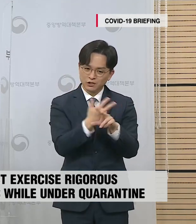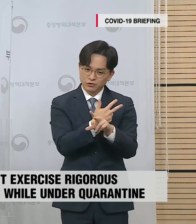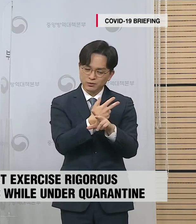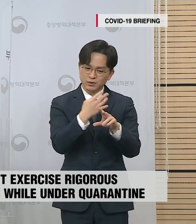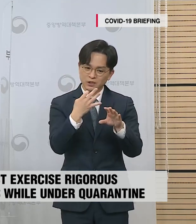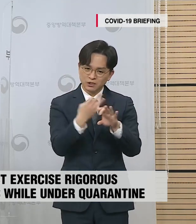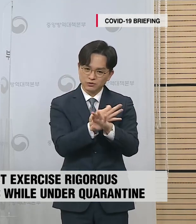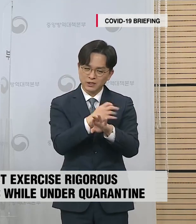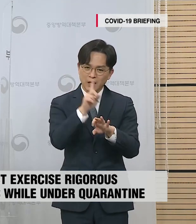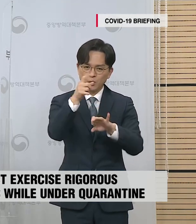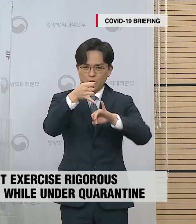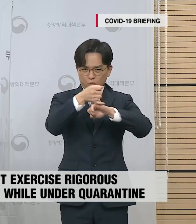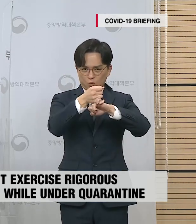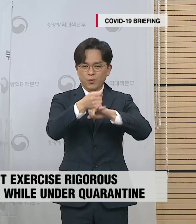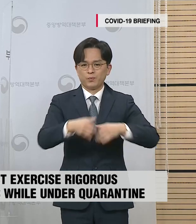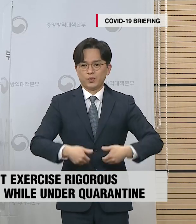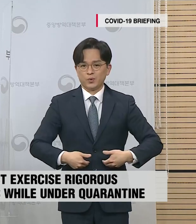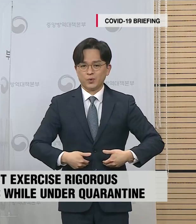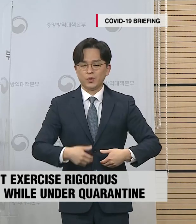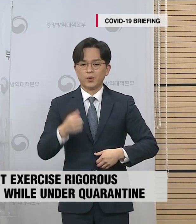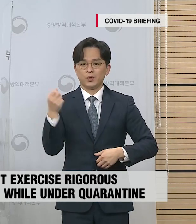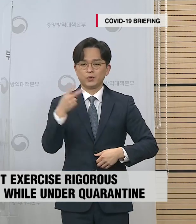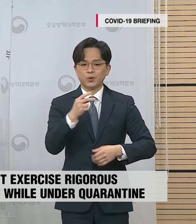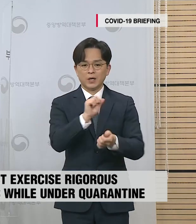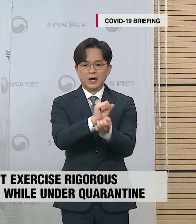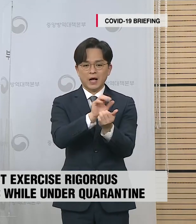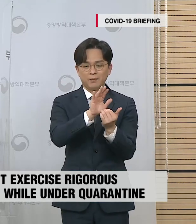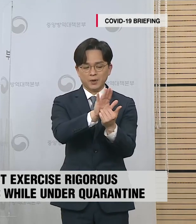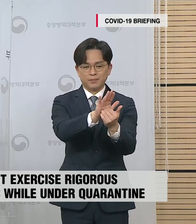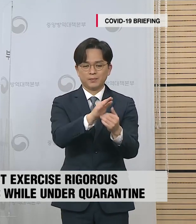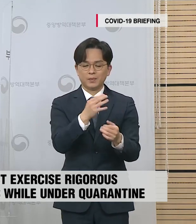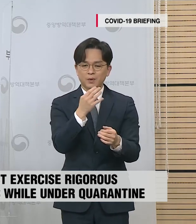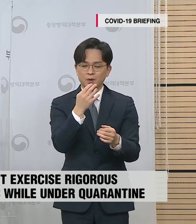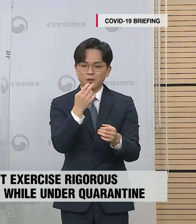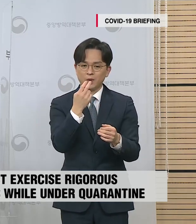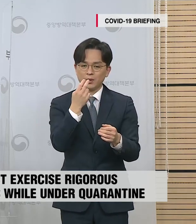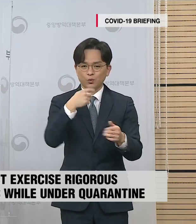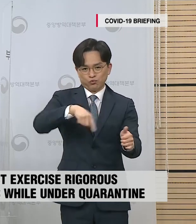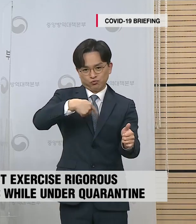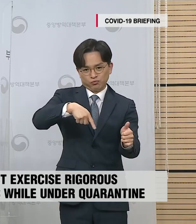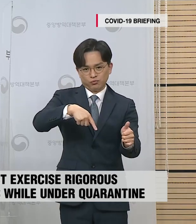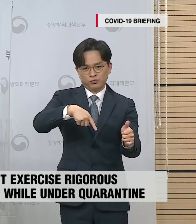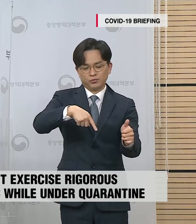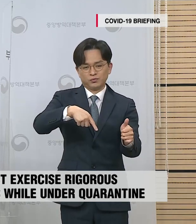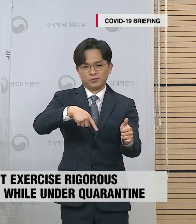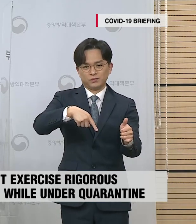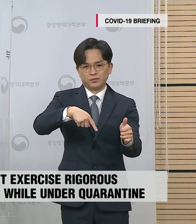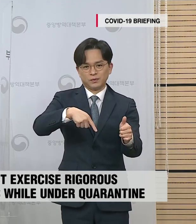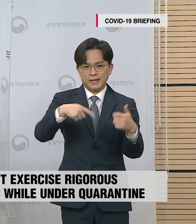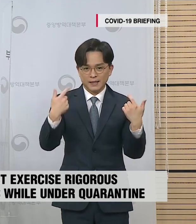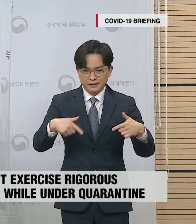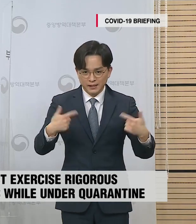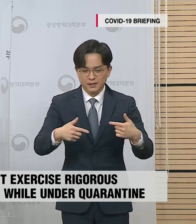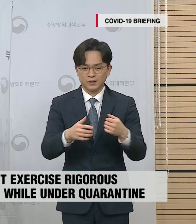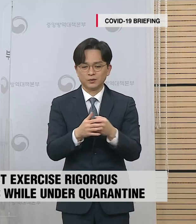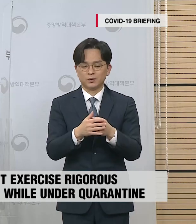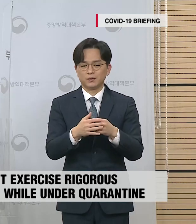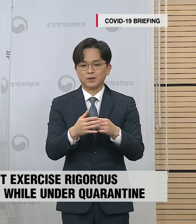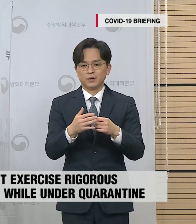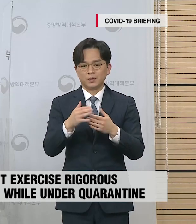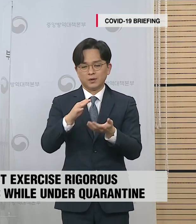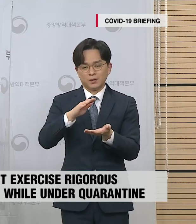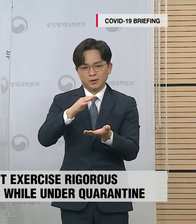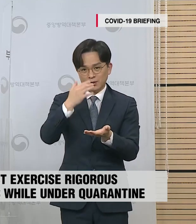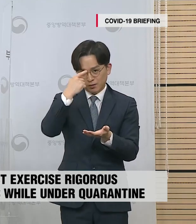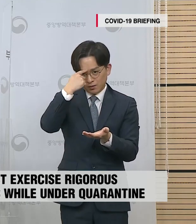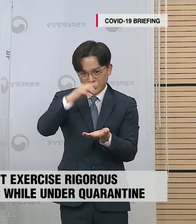regular massive testing at these hospitals. And we need to also have a regular monitoring of people who have